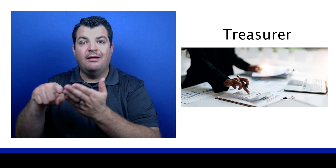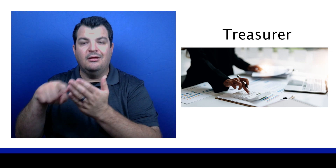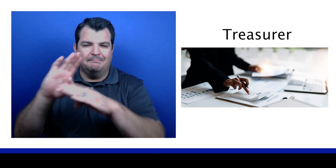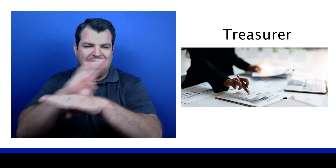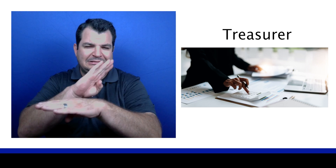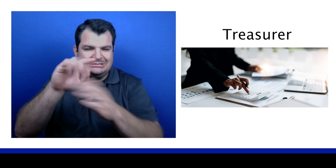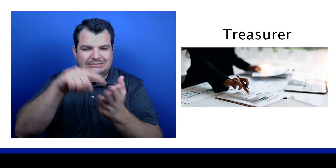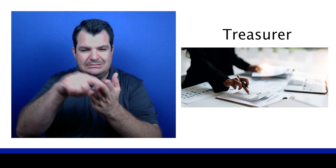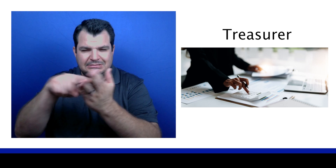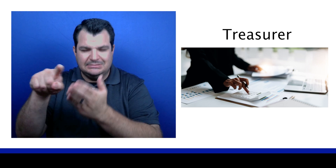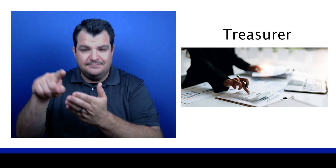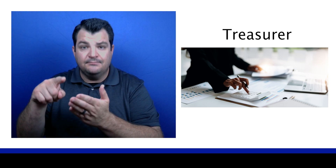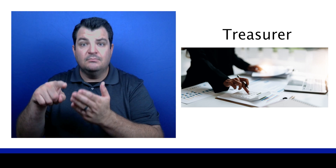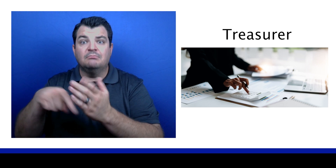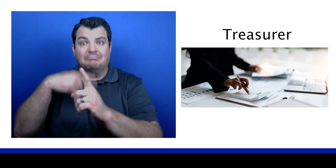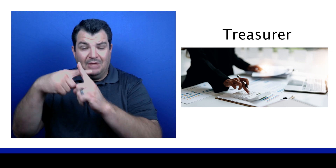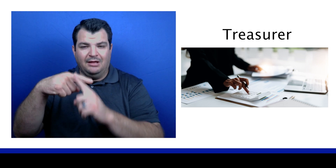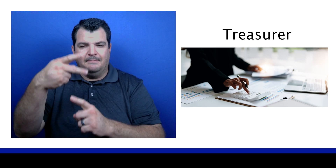payroll.